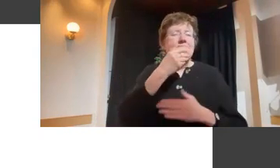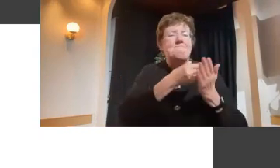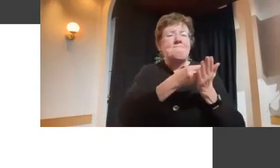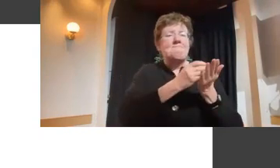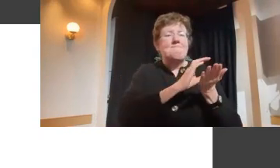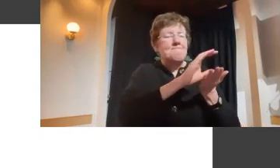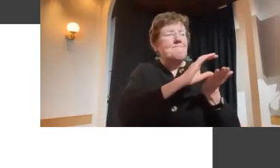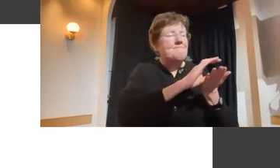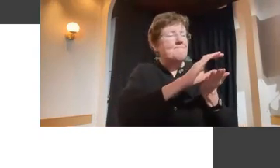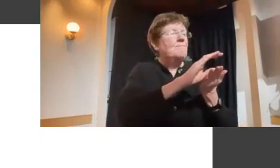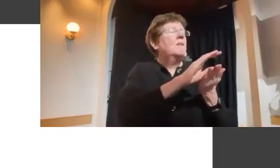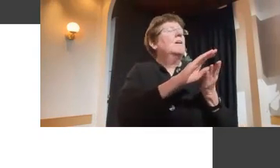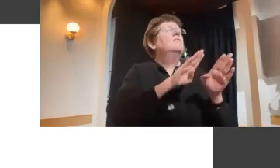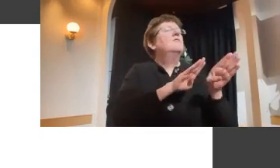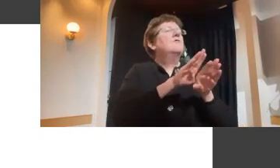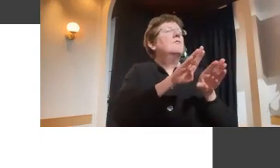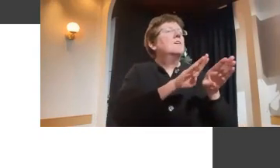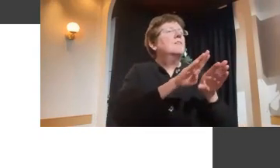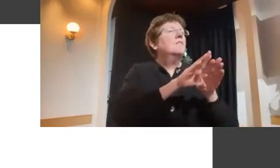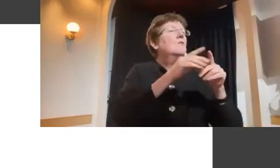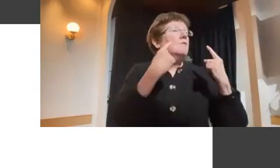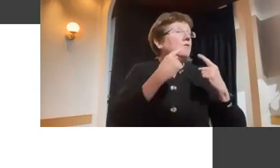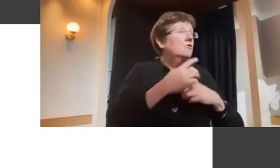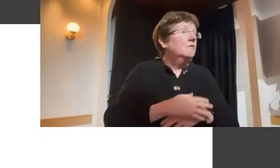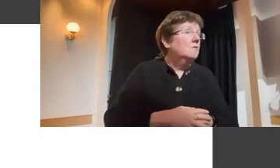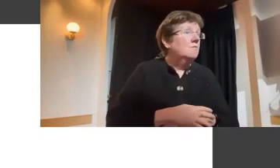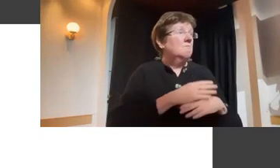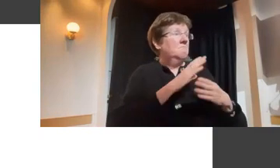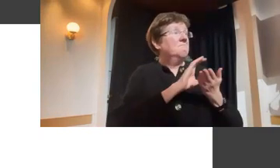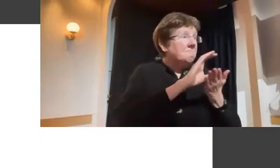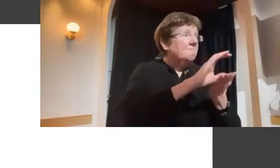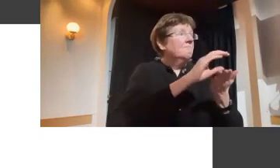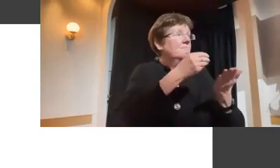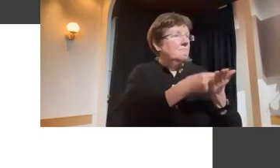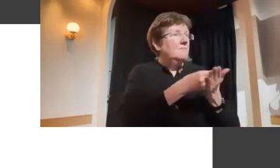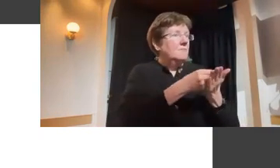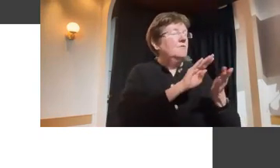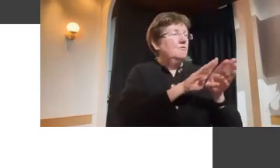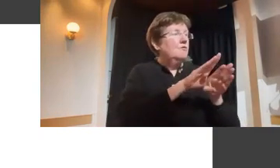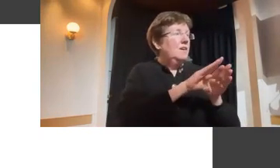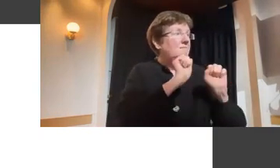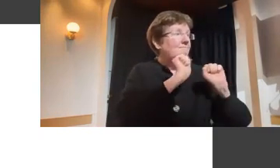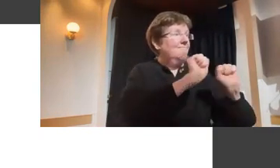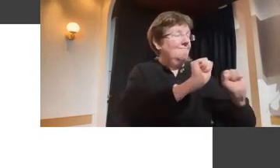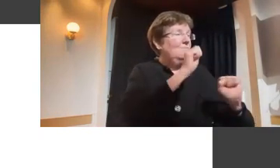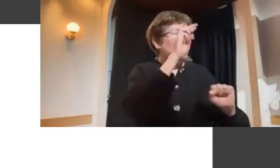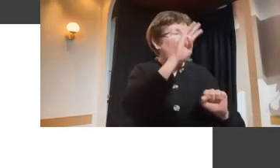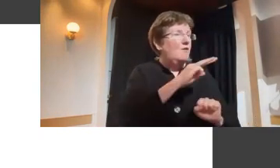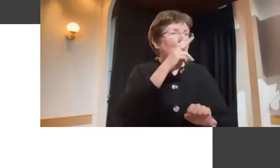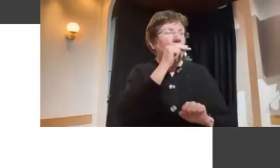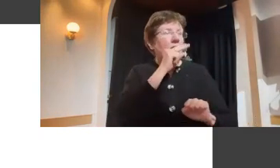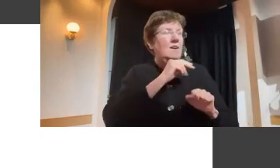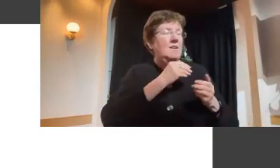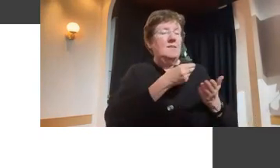What we noticed was that the Welsh government have significant funding and training for teachers. There's a funding stream